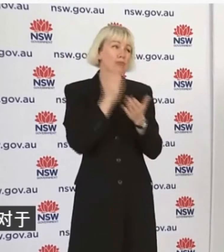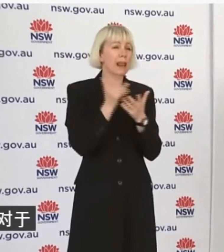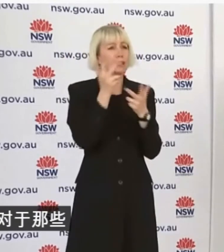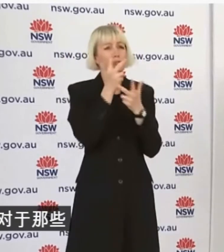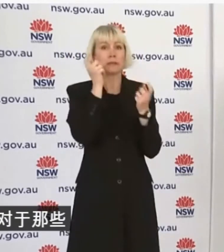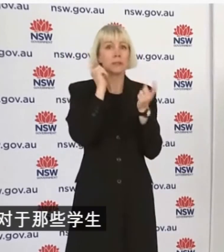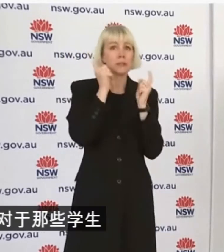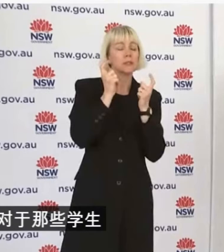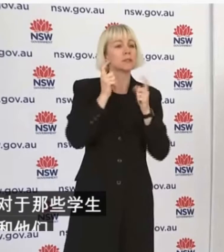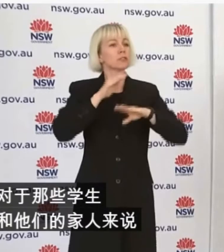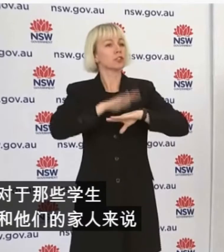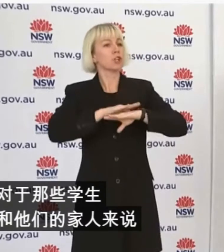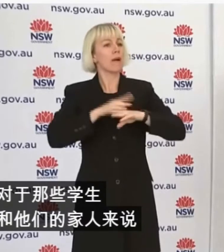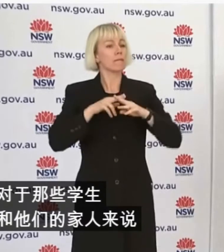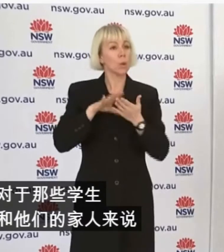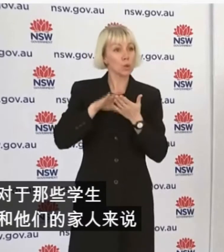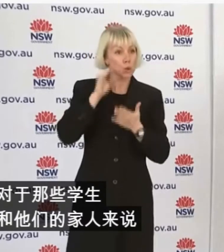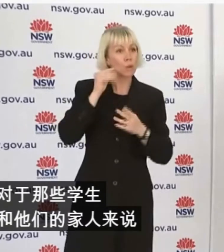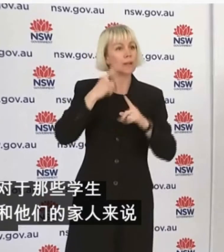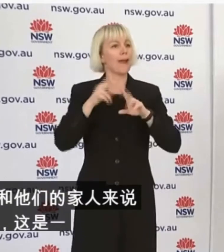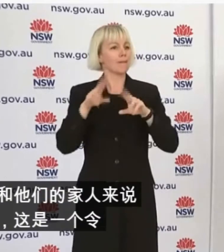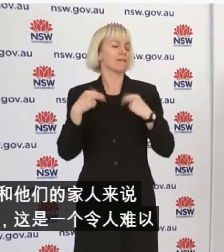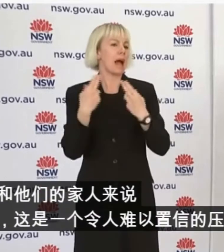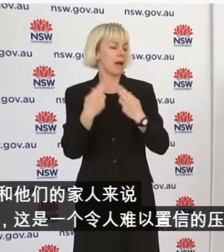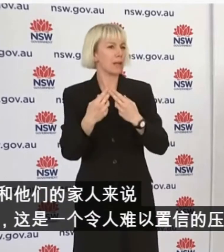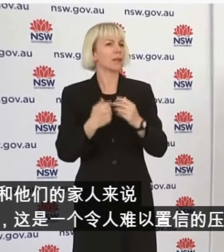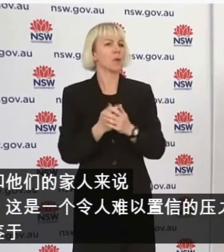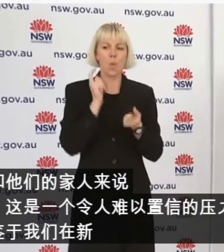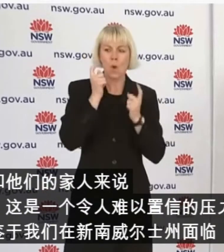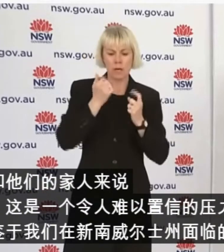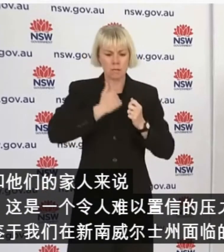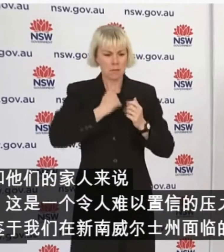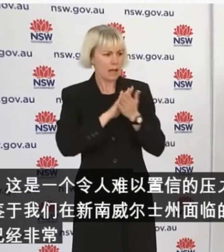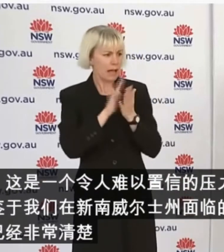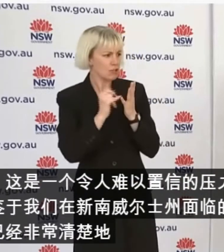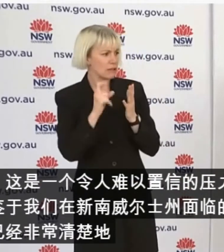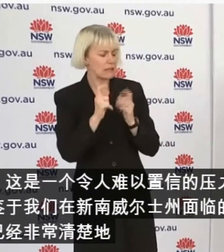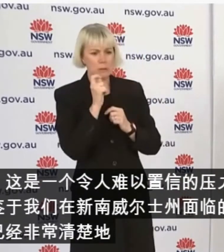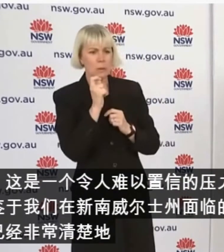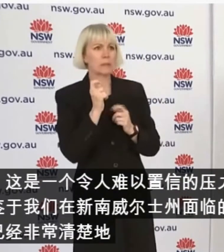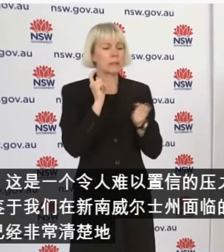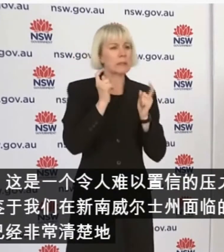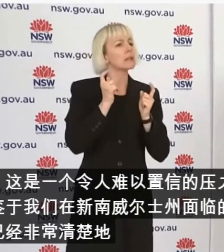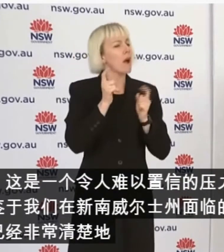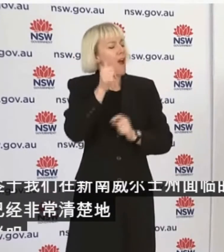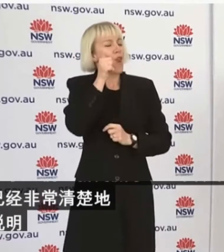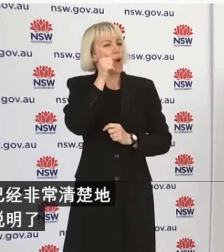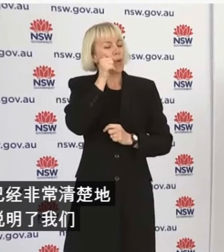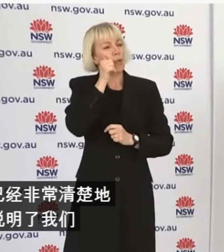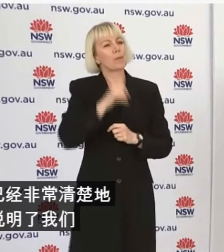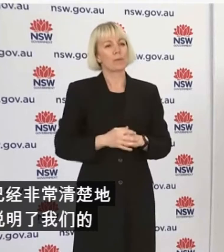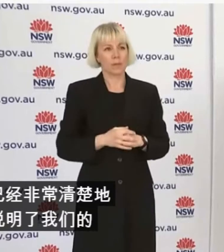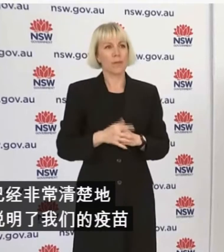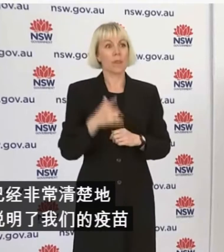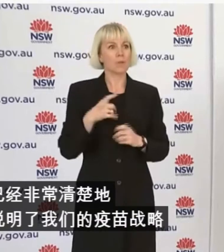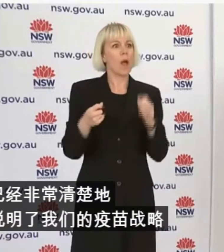for those children, for those students and their families, and that is why. And I think we've made very clear what our